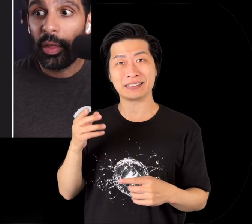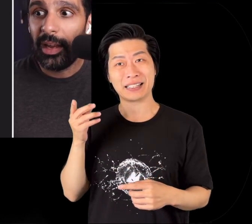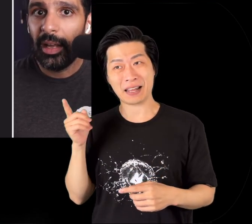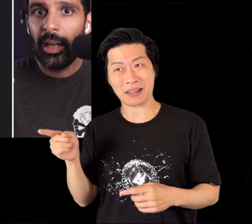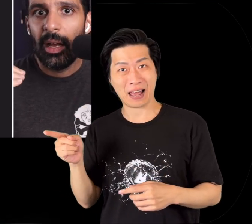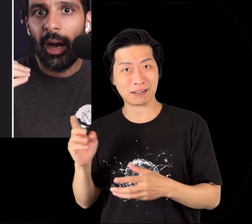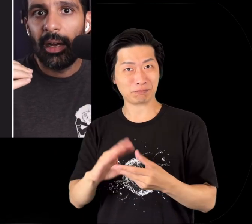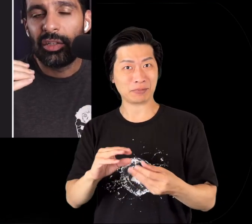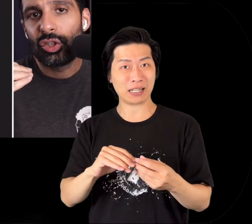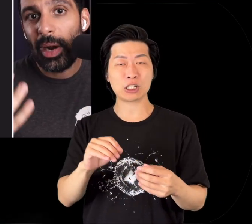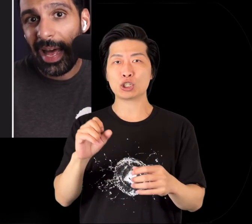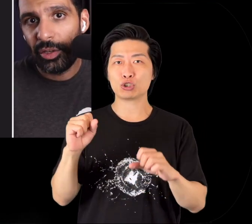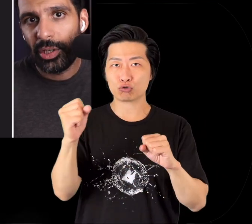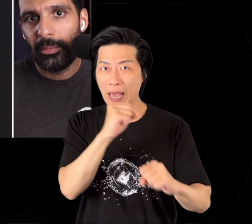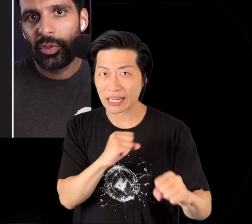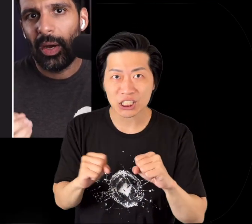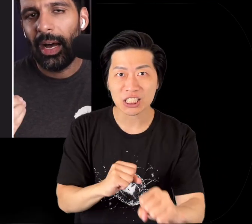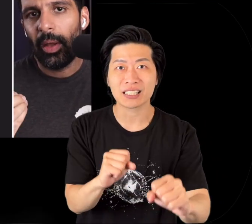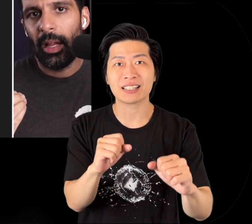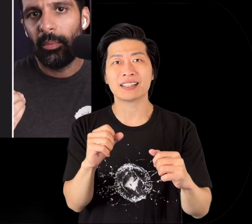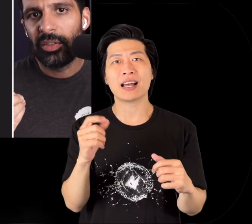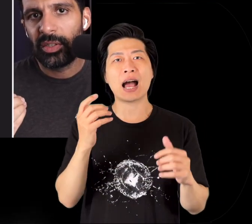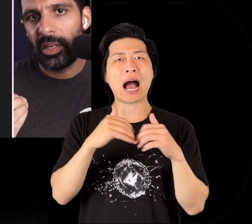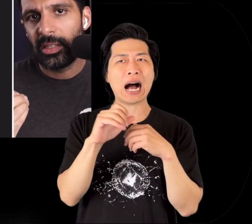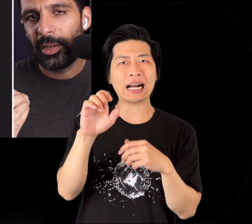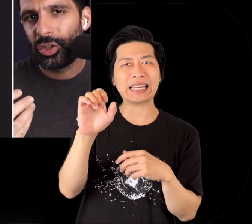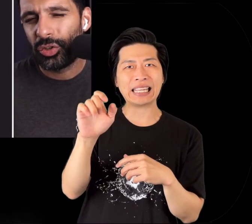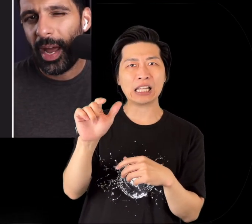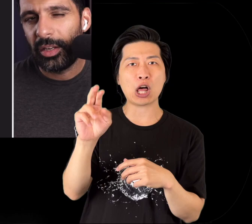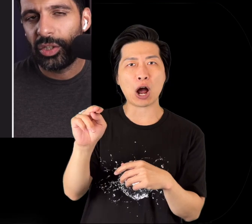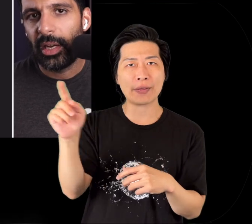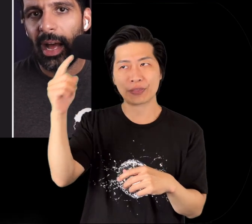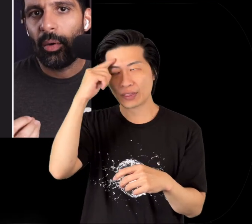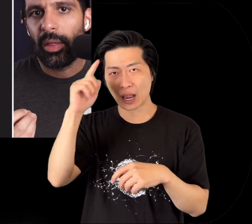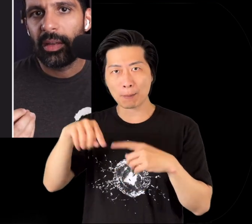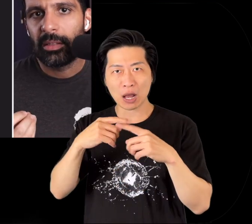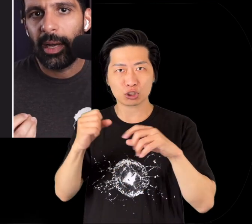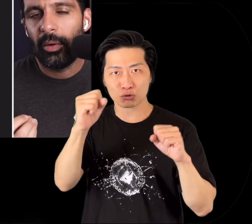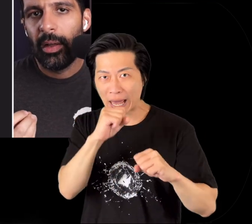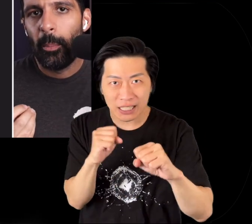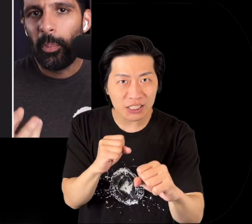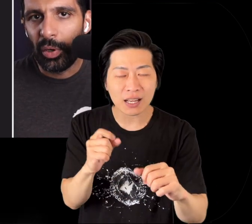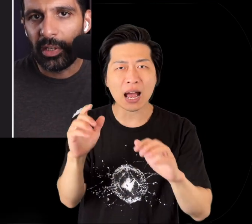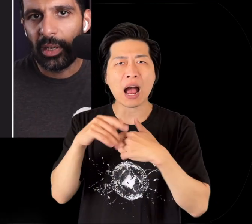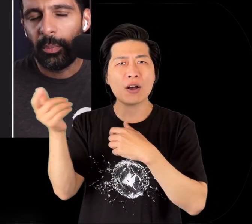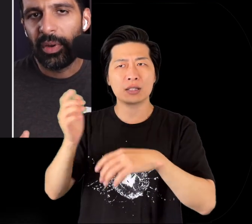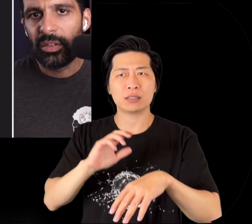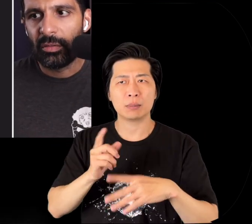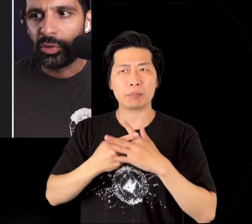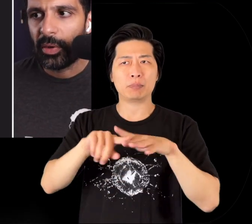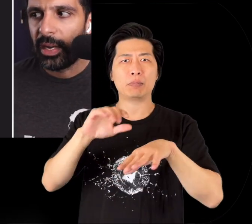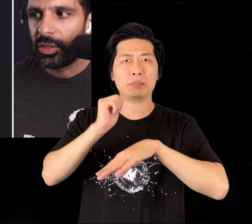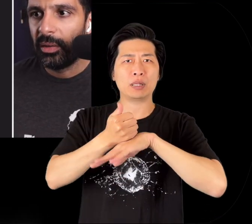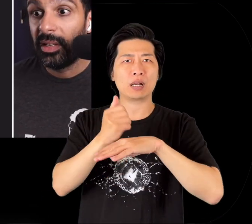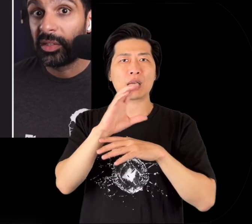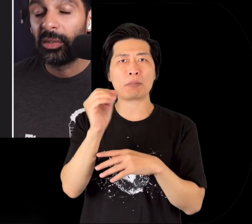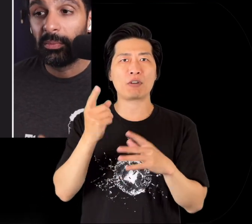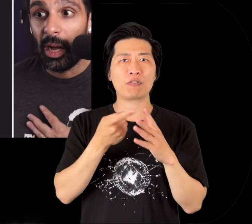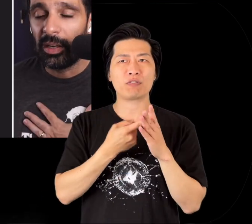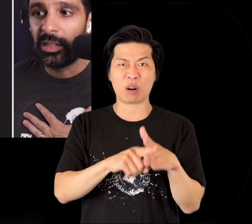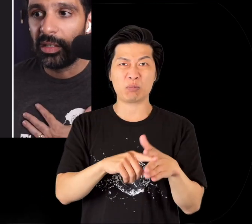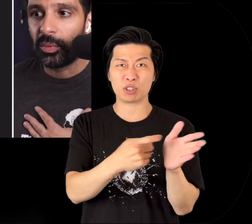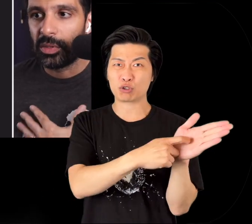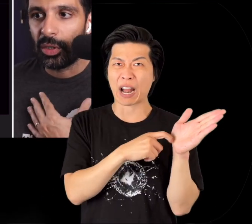whole thing, strategy. So how Elon Musk thinks about strategy and how he thinks about building companies from scratch. This